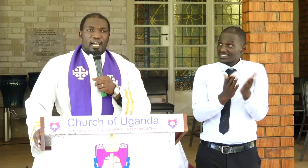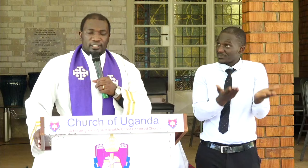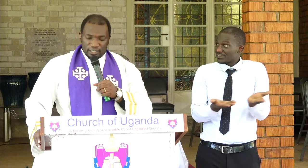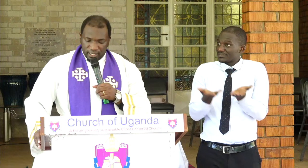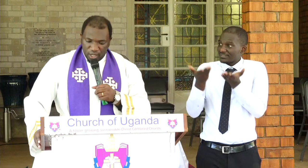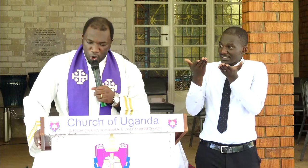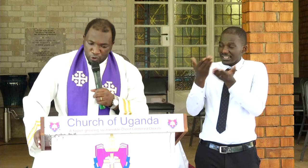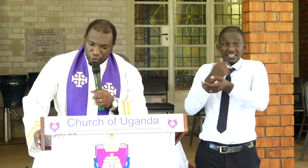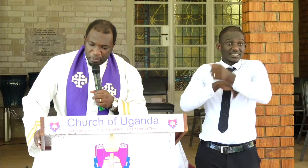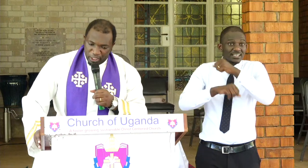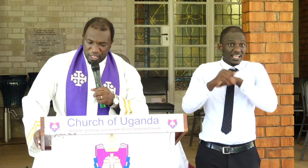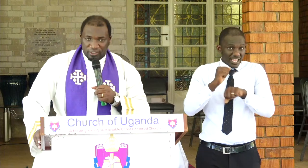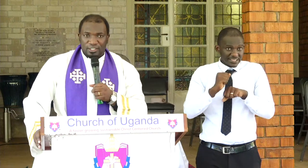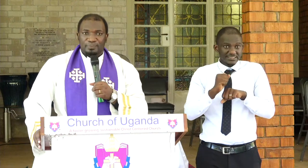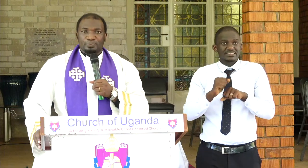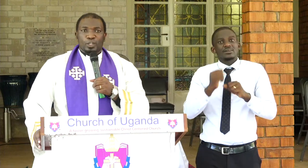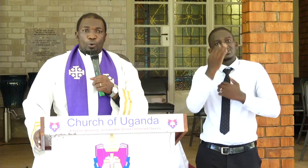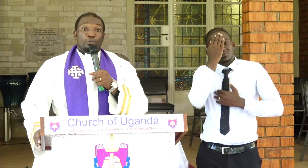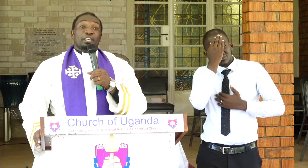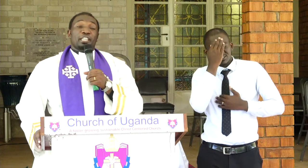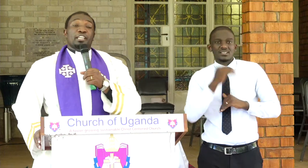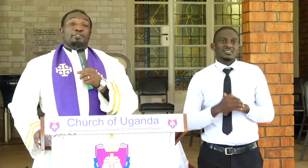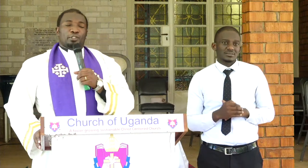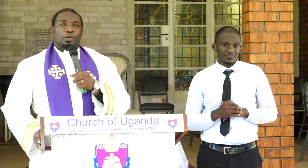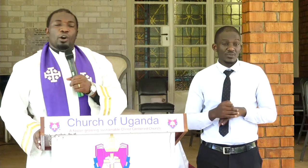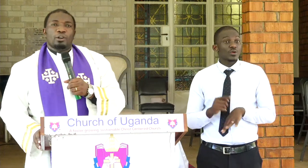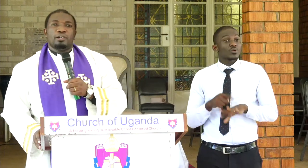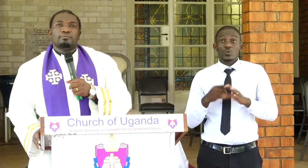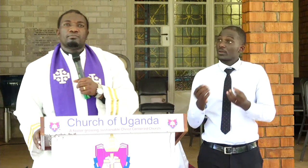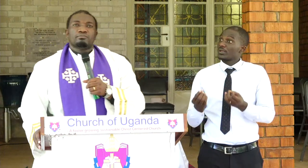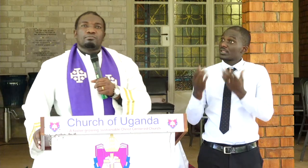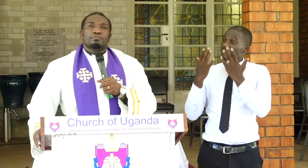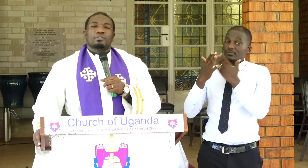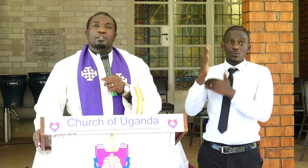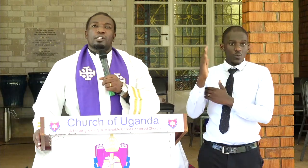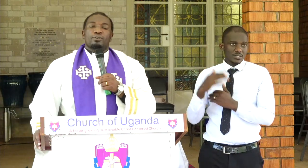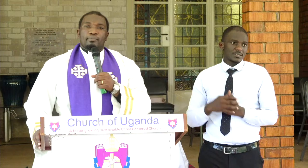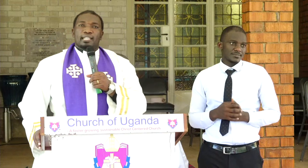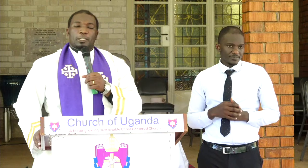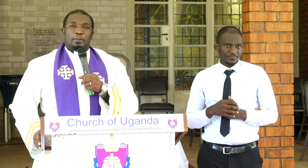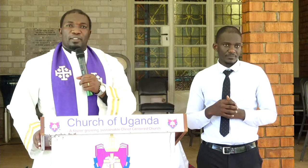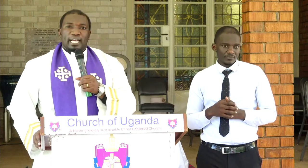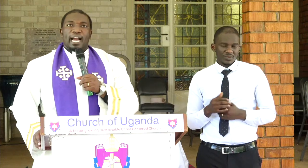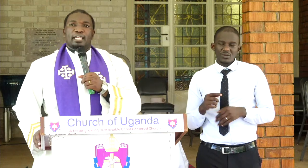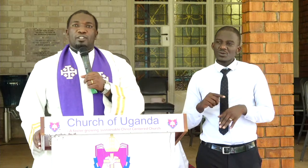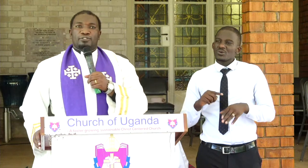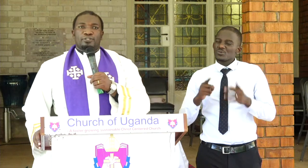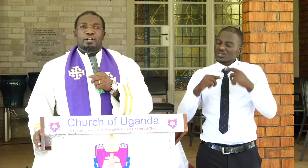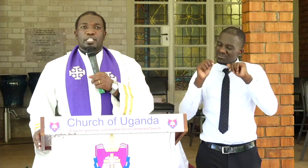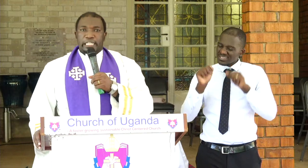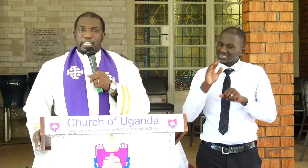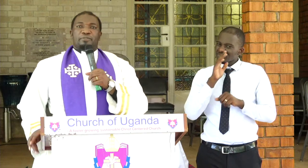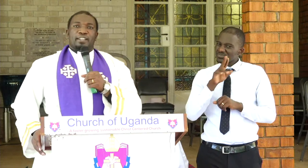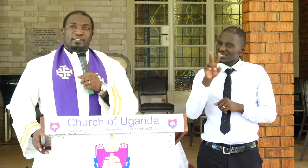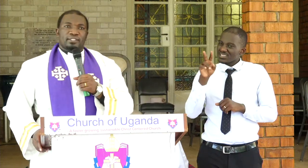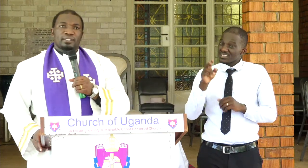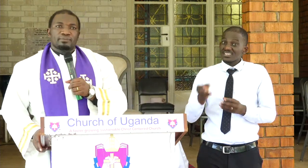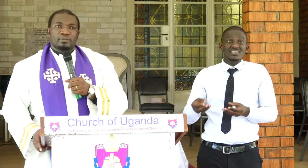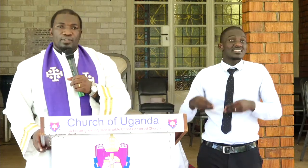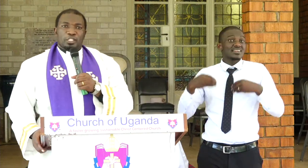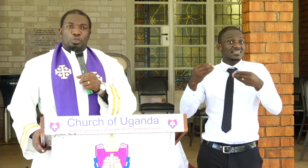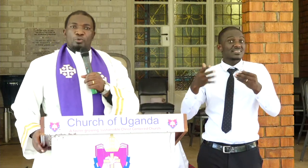as an act of obedience. When we give to God, we must be the kind of